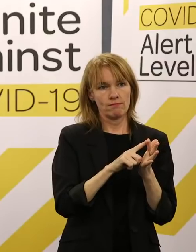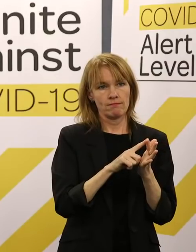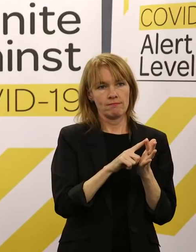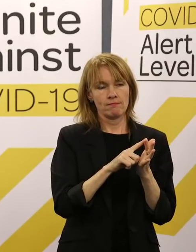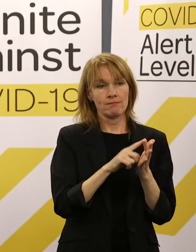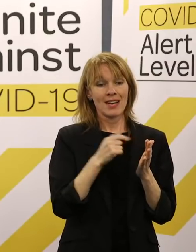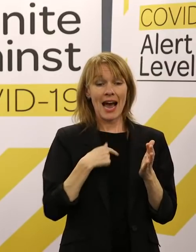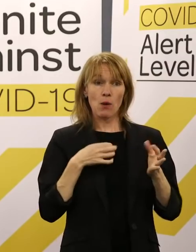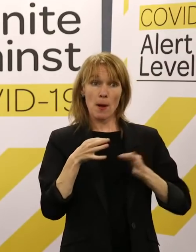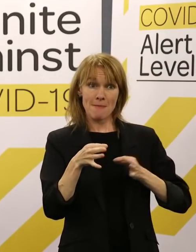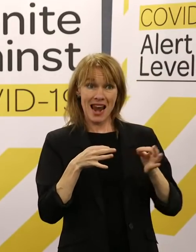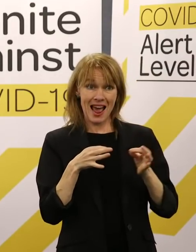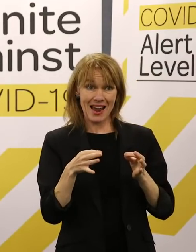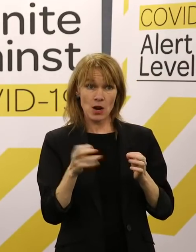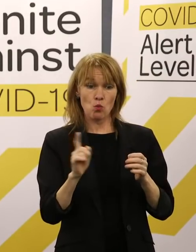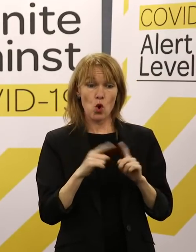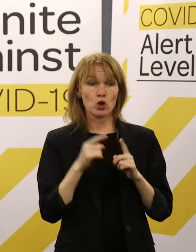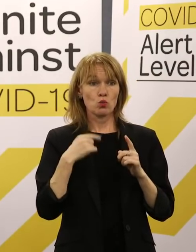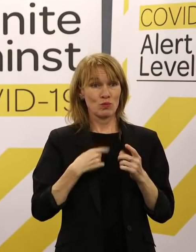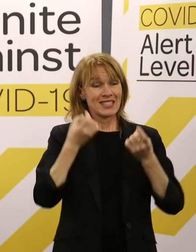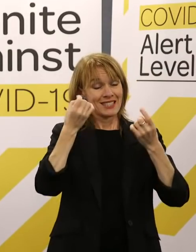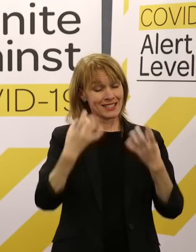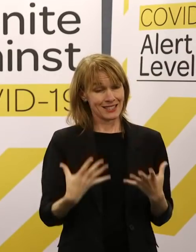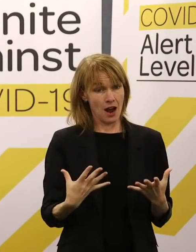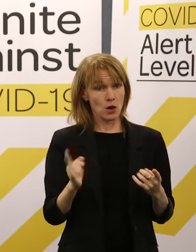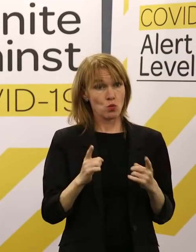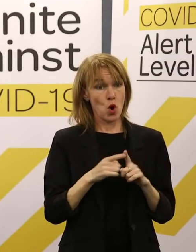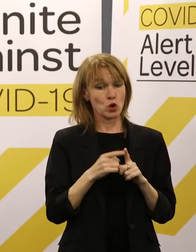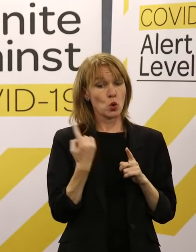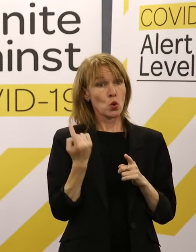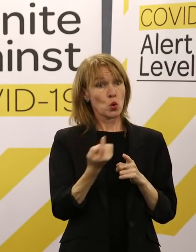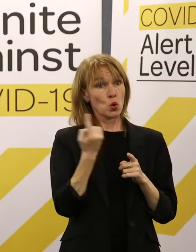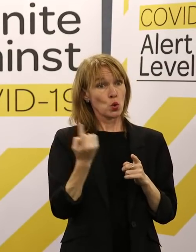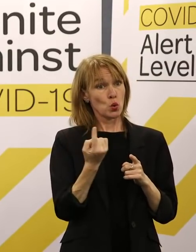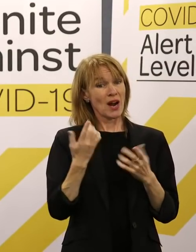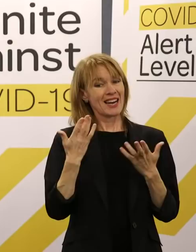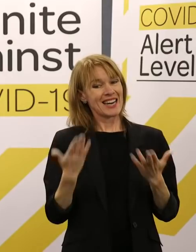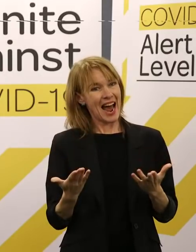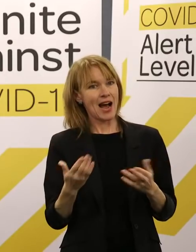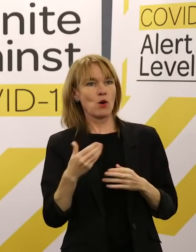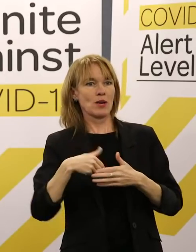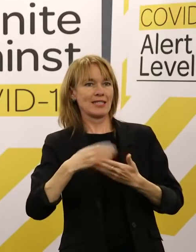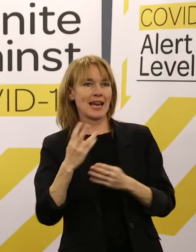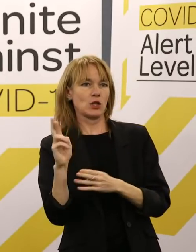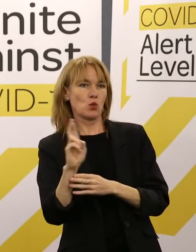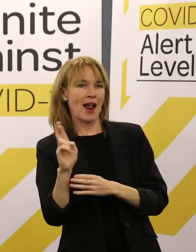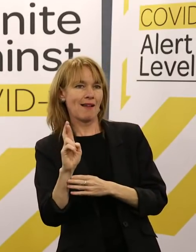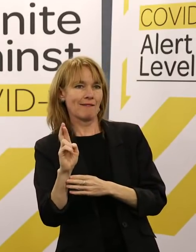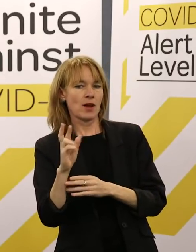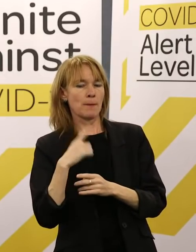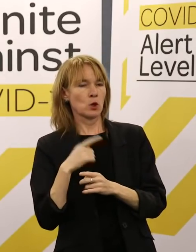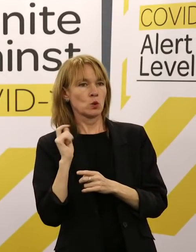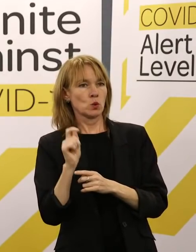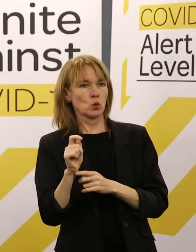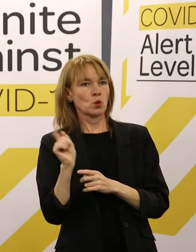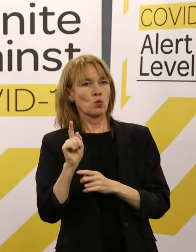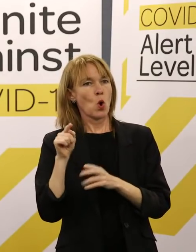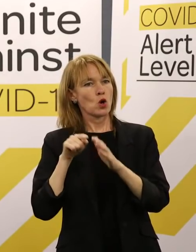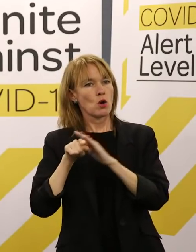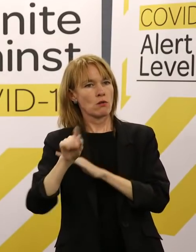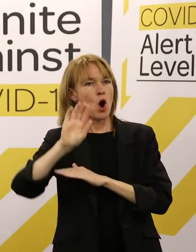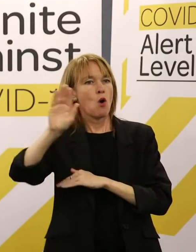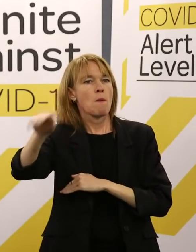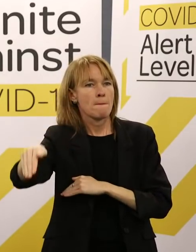The intention was to start first with the people who were around day 12, because they were the people who were going to be leaving managed